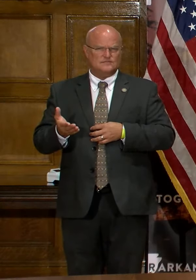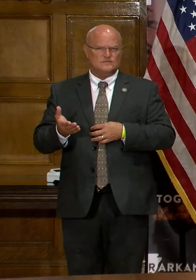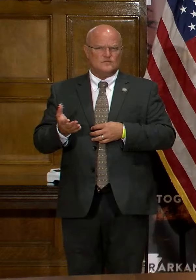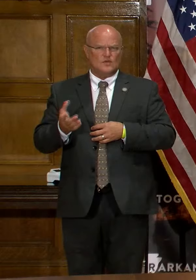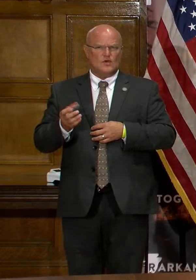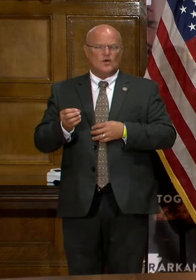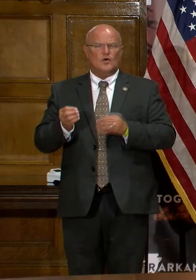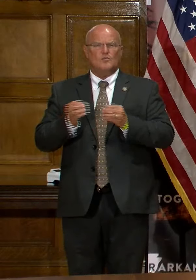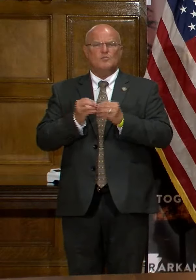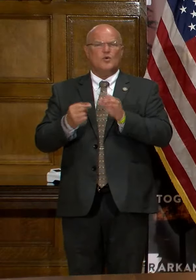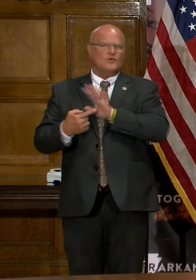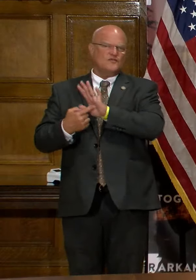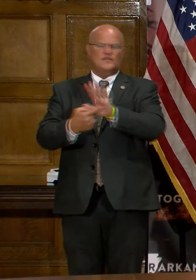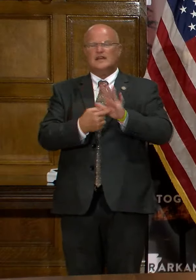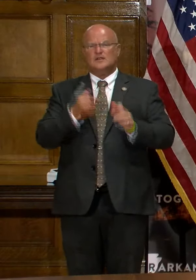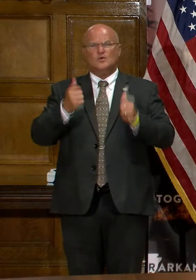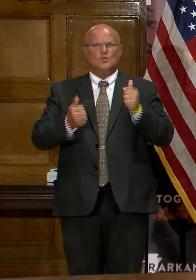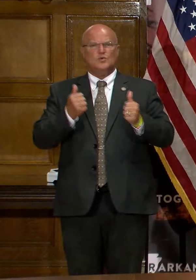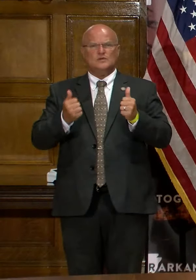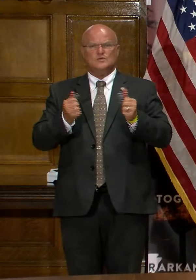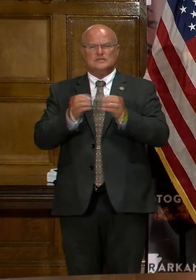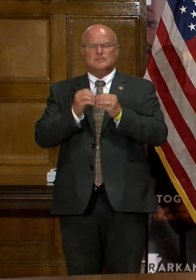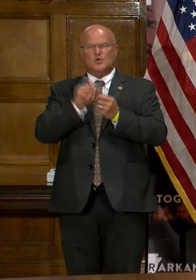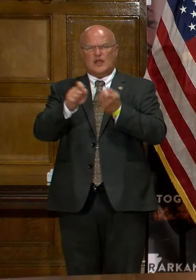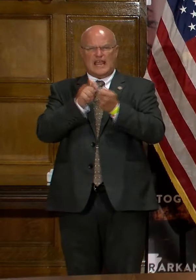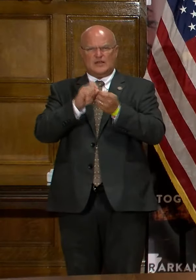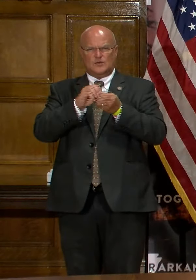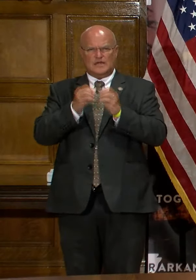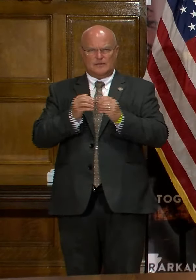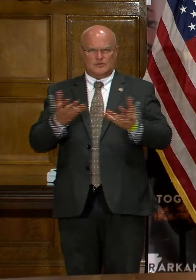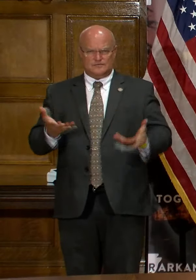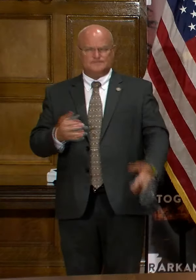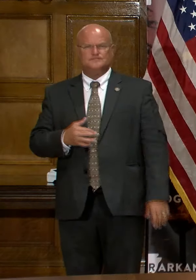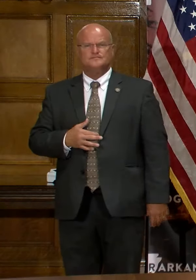more reflective, to figure out which one is the more accurate figure?